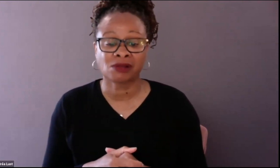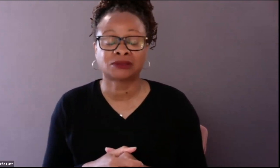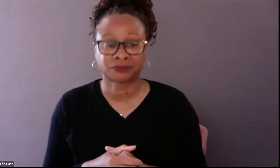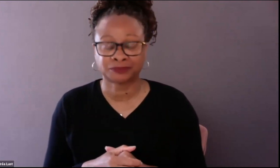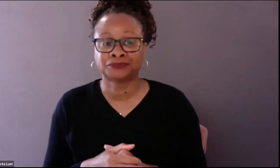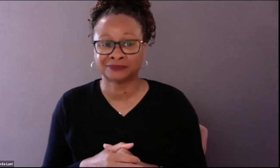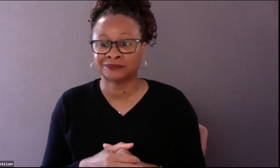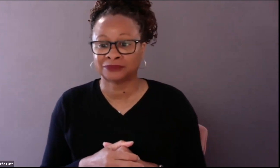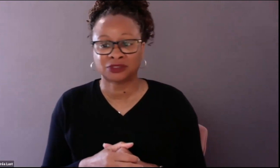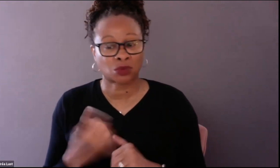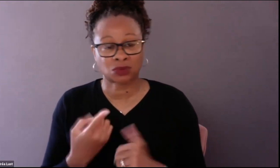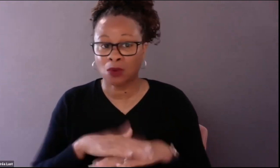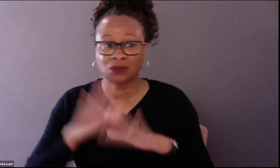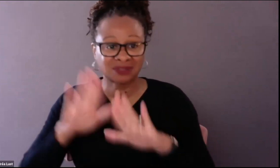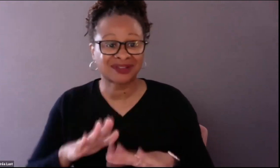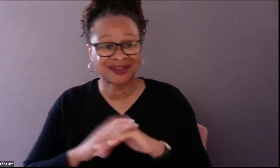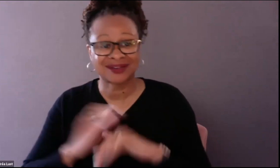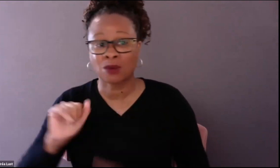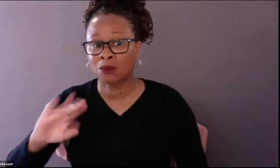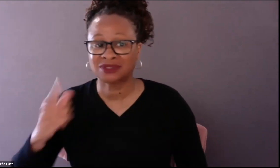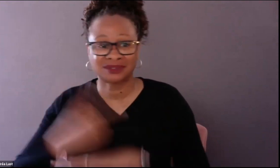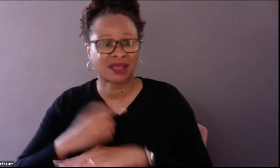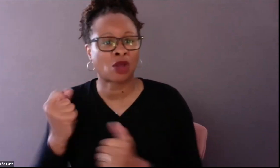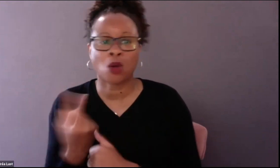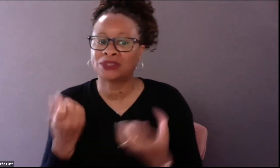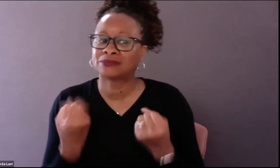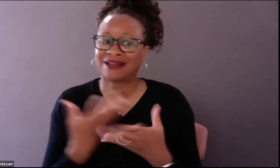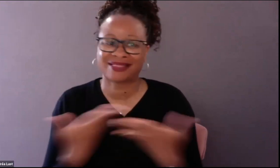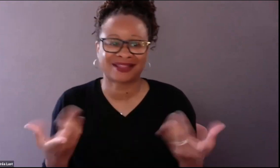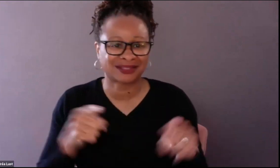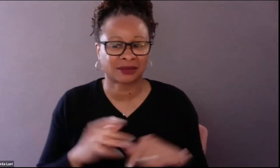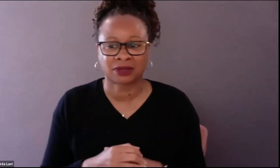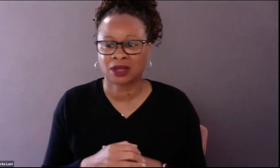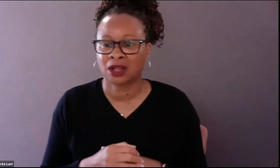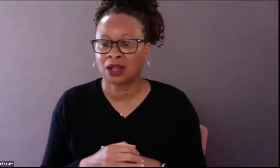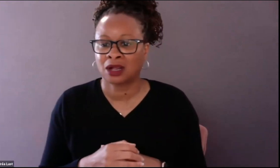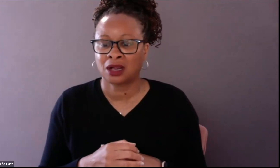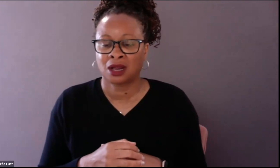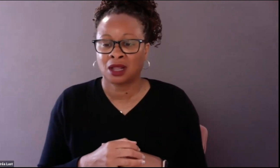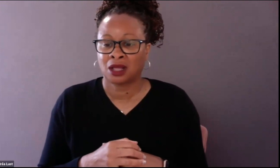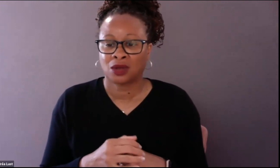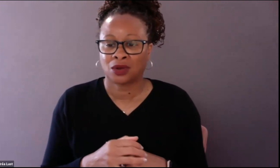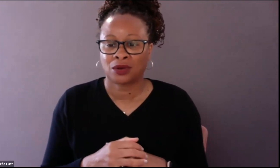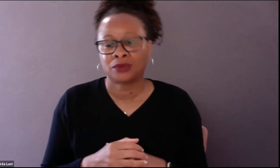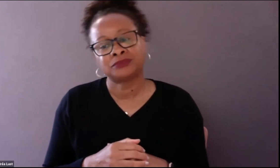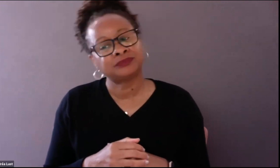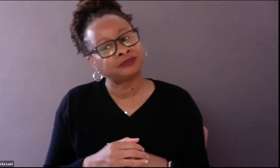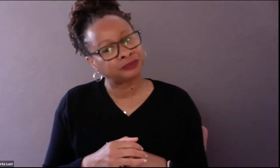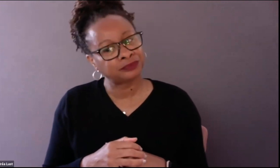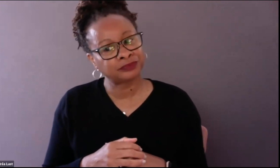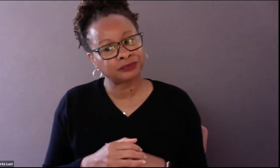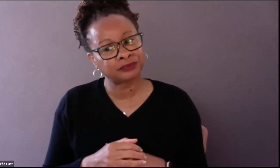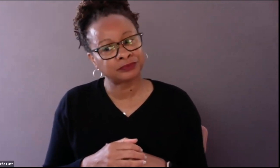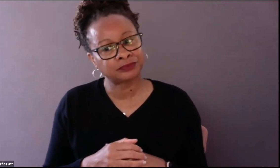Sundays. And obviously, many things happen. Among orthopedists, there is a